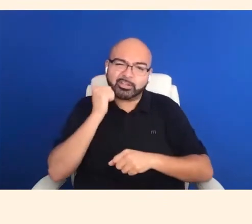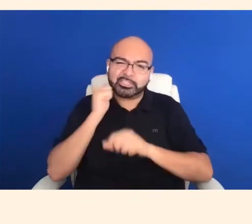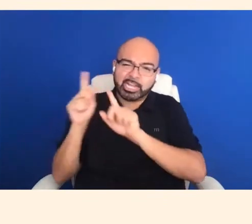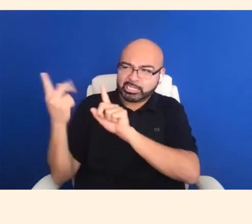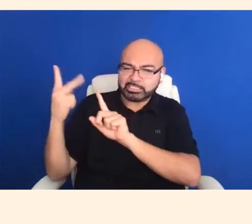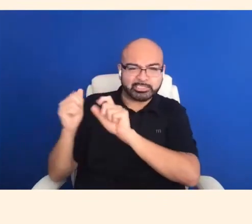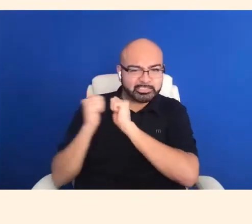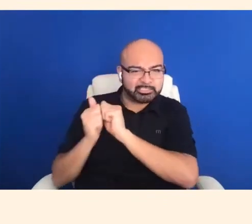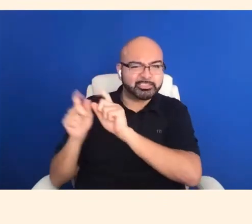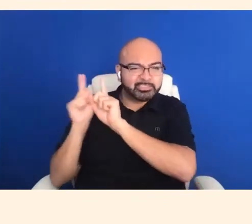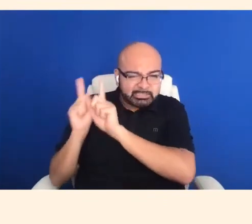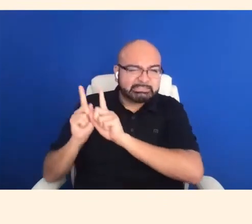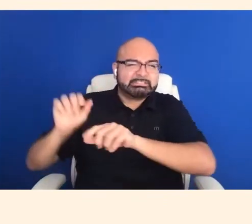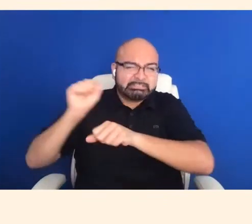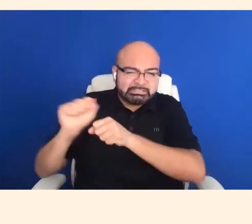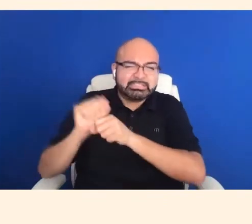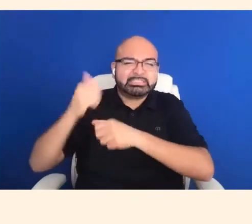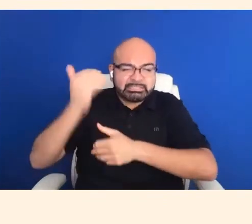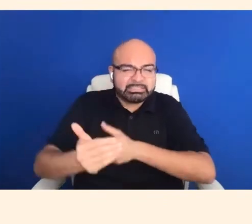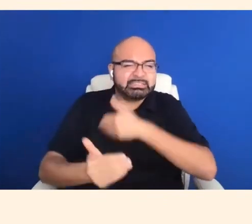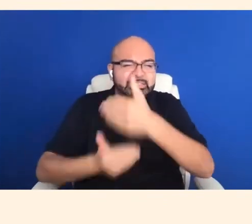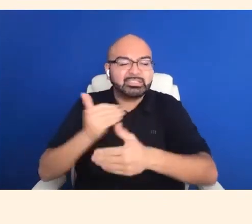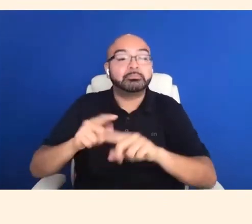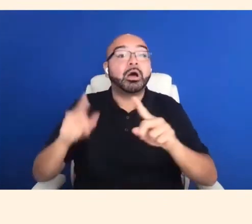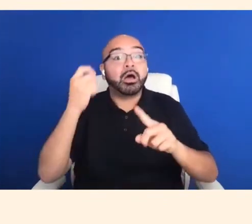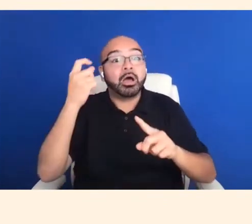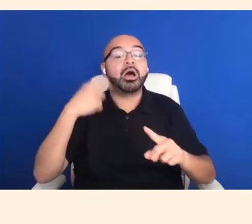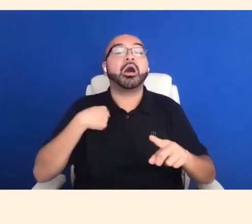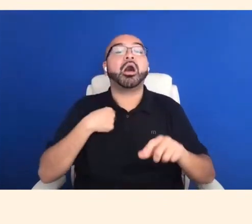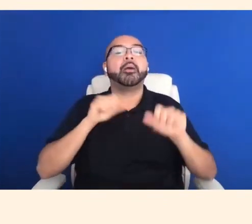Yeah. just actually seeing the work unfold,